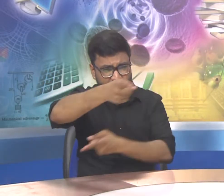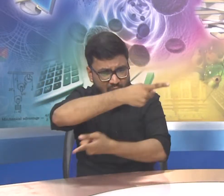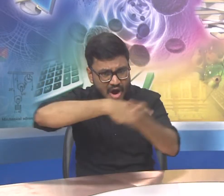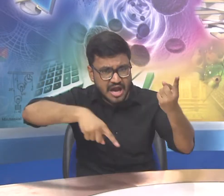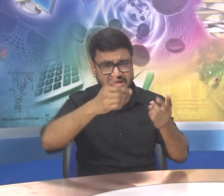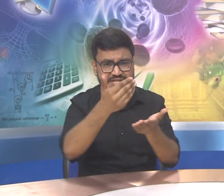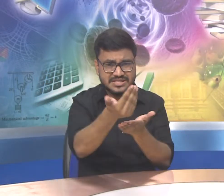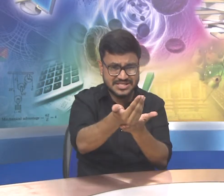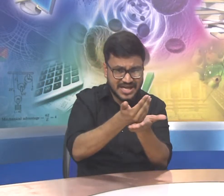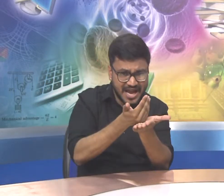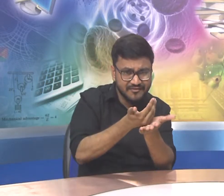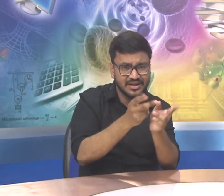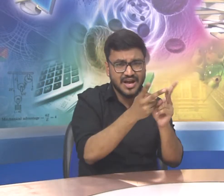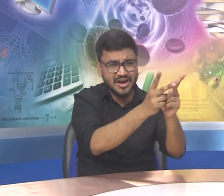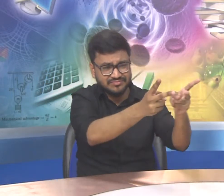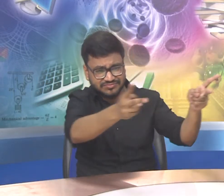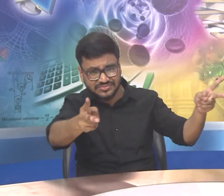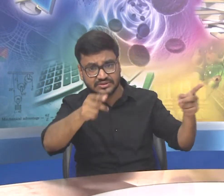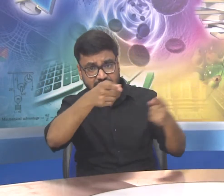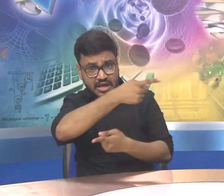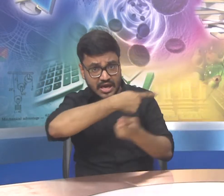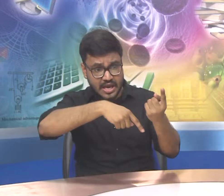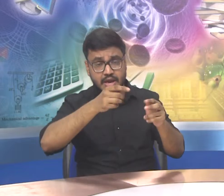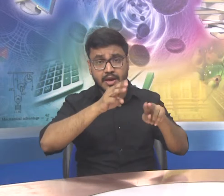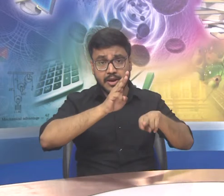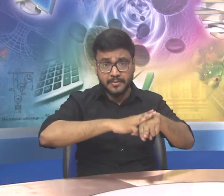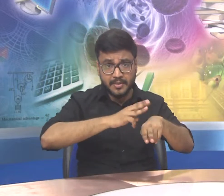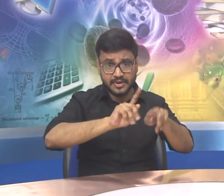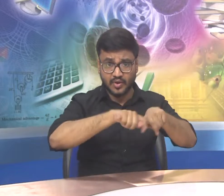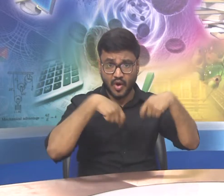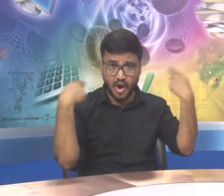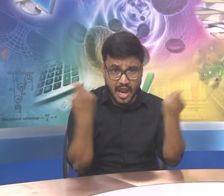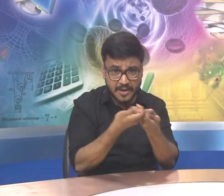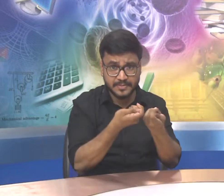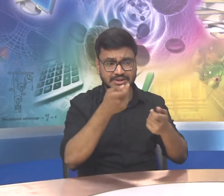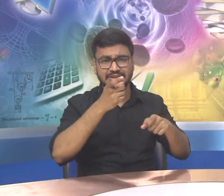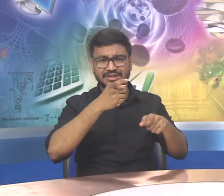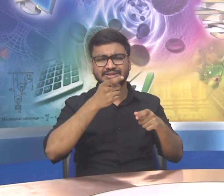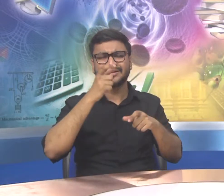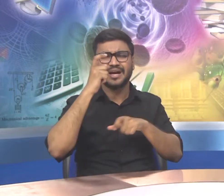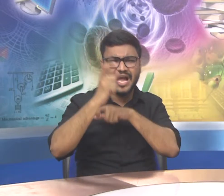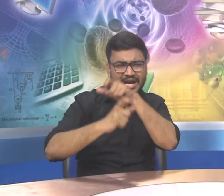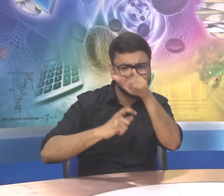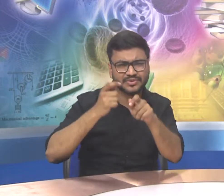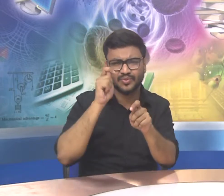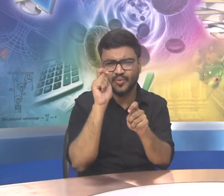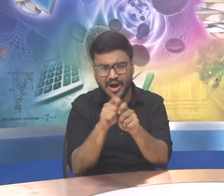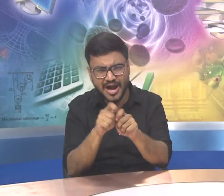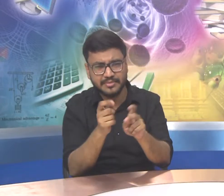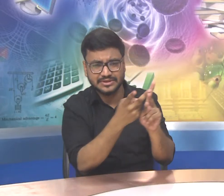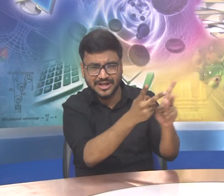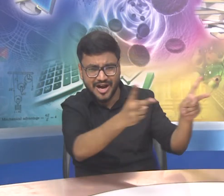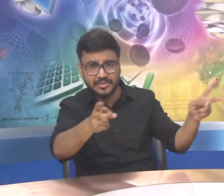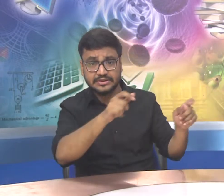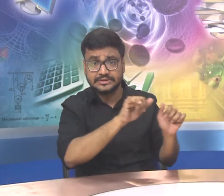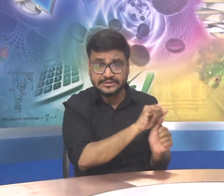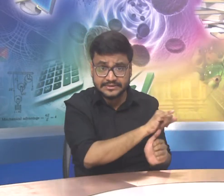A cooperative bank is a financial entity which belong to its